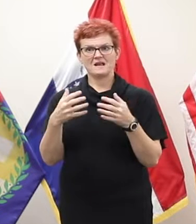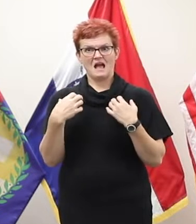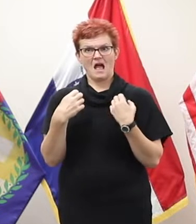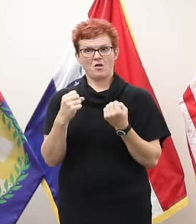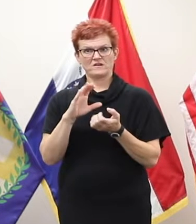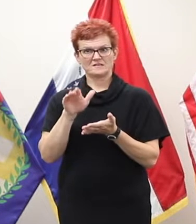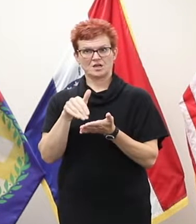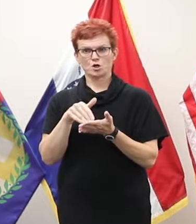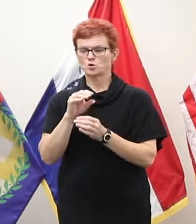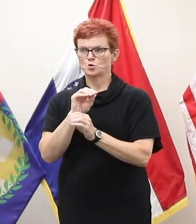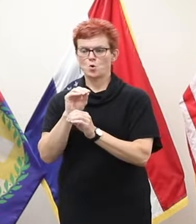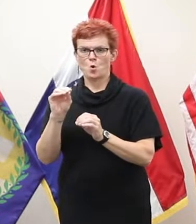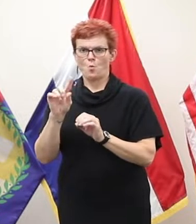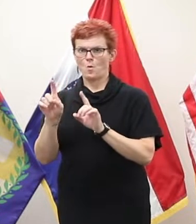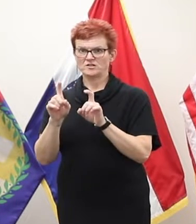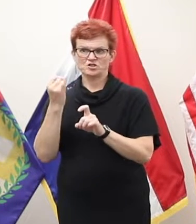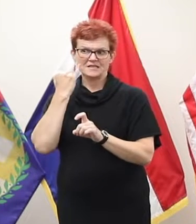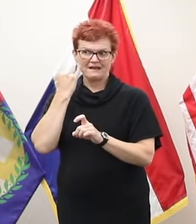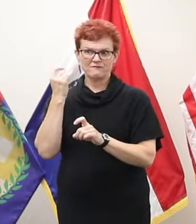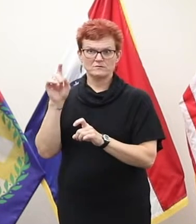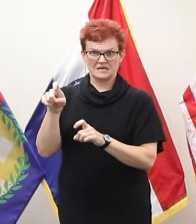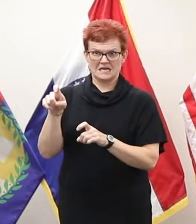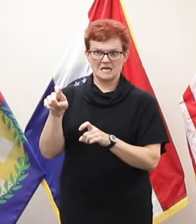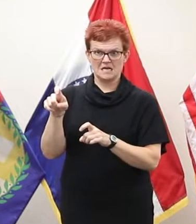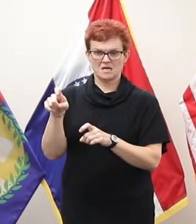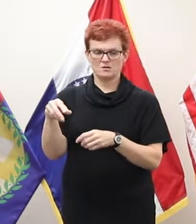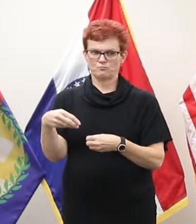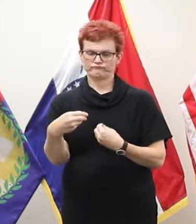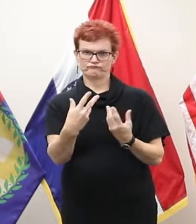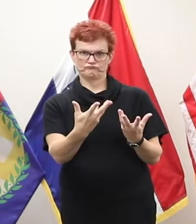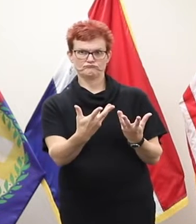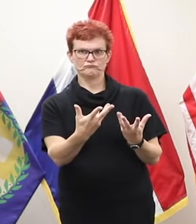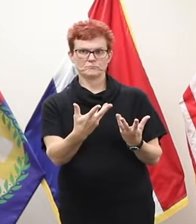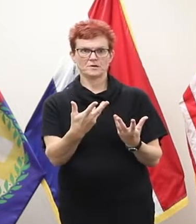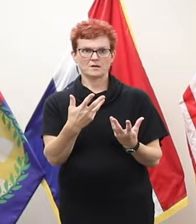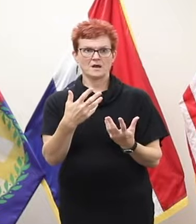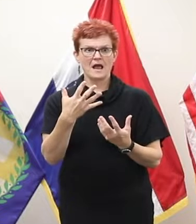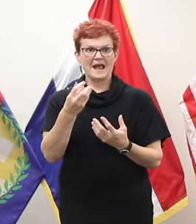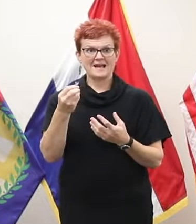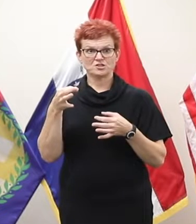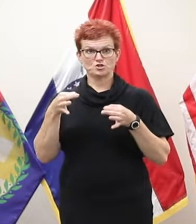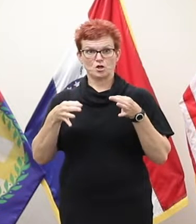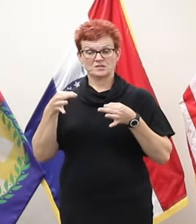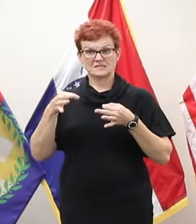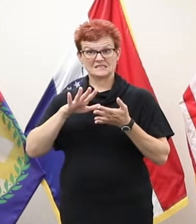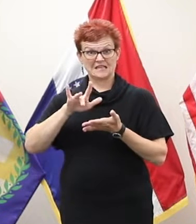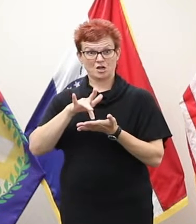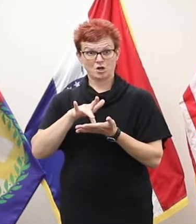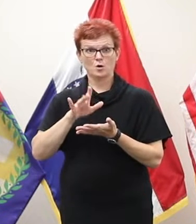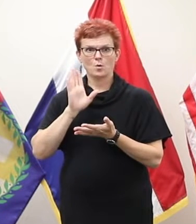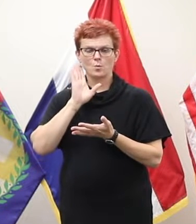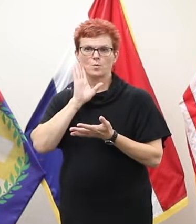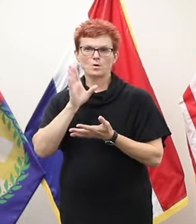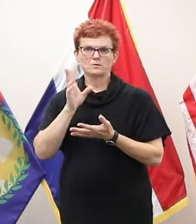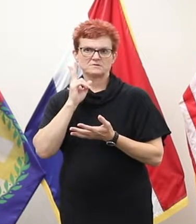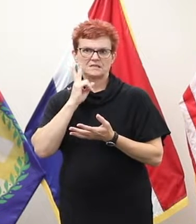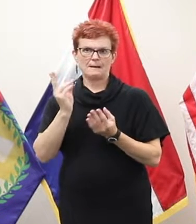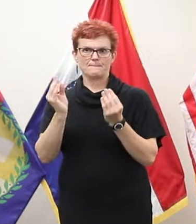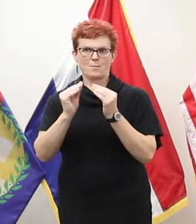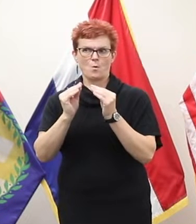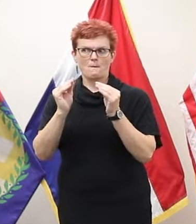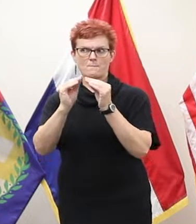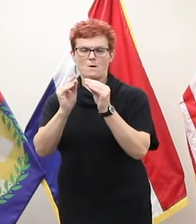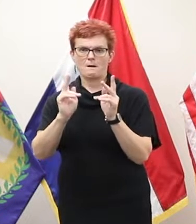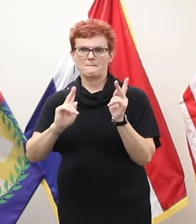questions asked, and we offer it to those who are released from our care at the Justice Center, where we're seeing more and more detainees coming